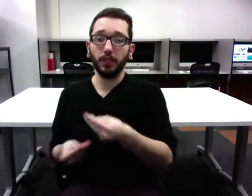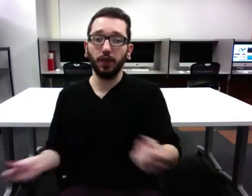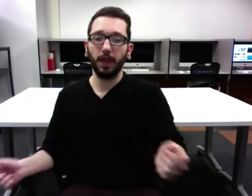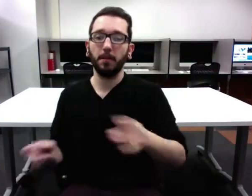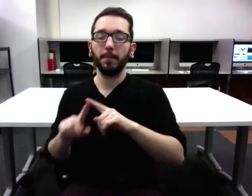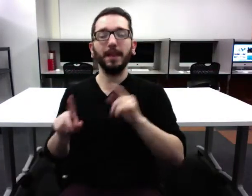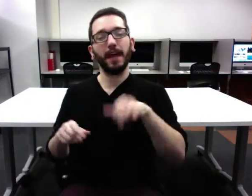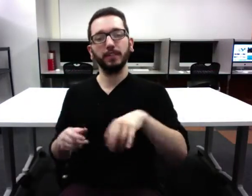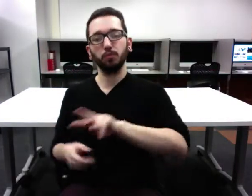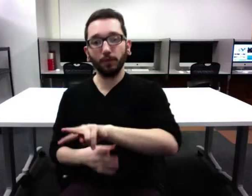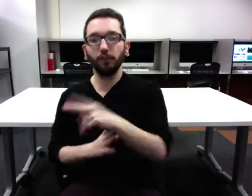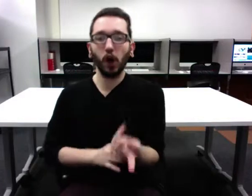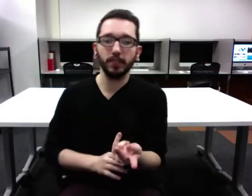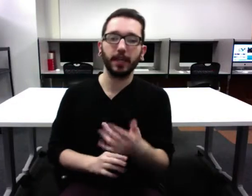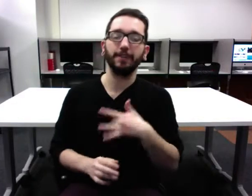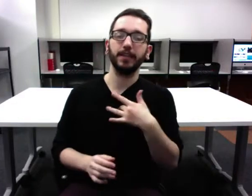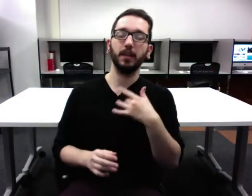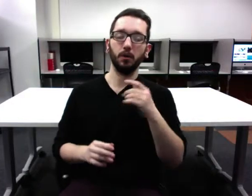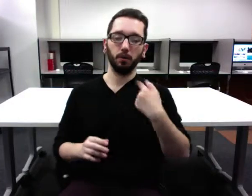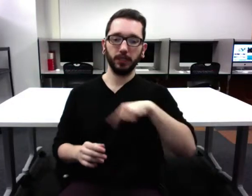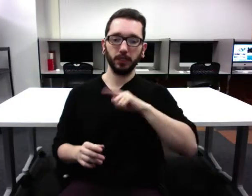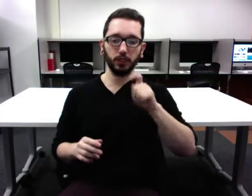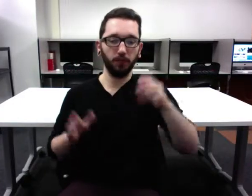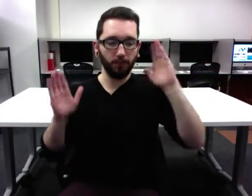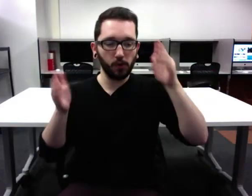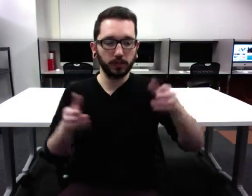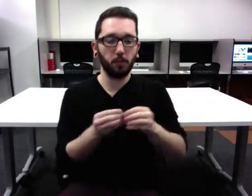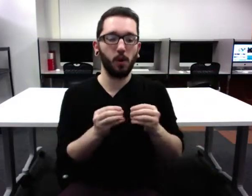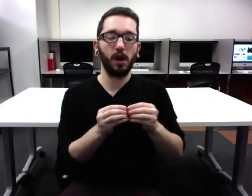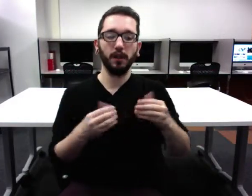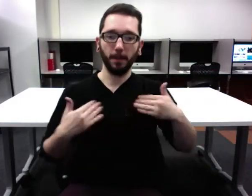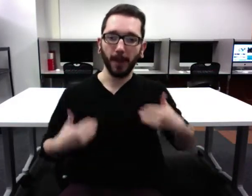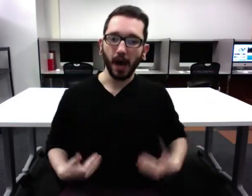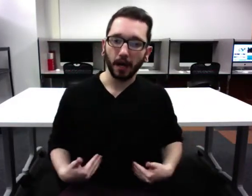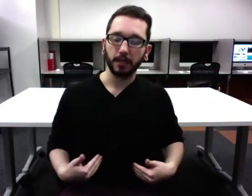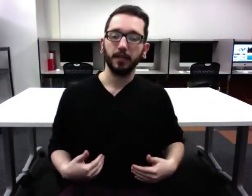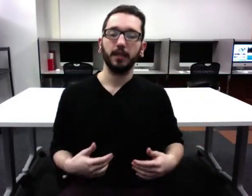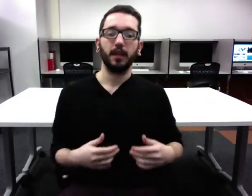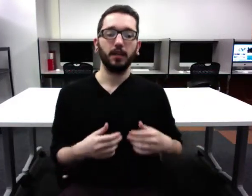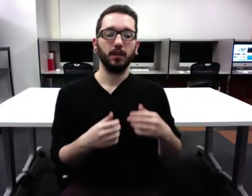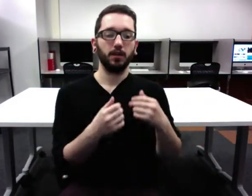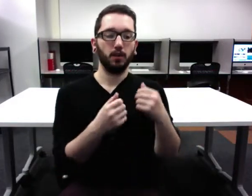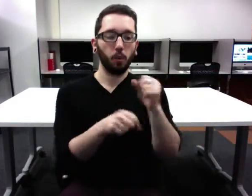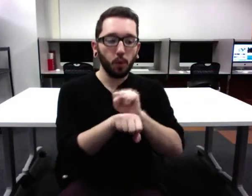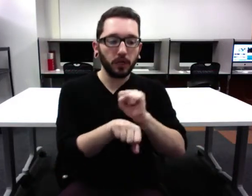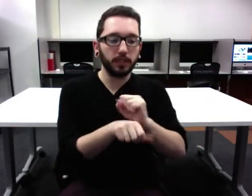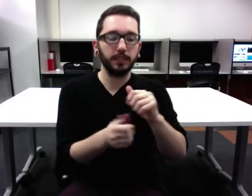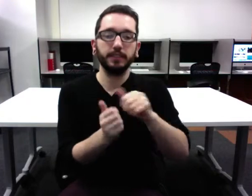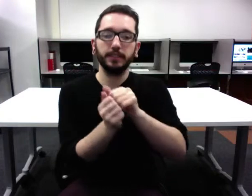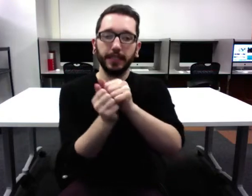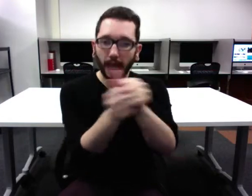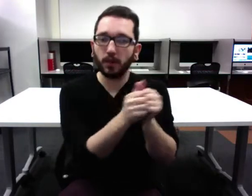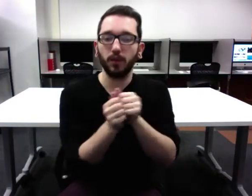doing, which is focusing on the whole body, working together to try to promote resilience, health, well-being, quality